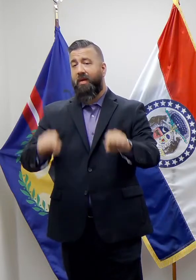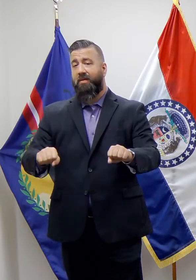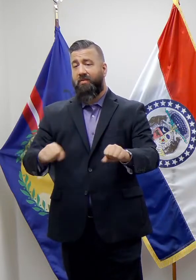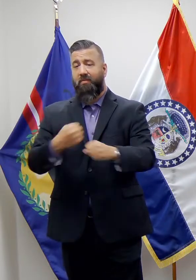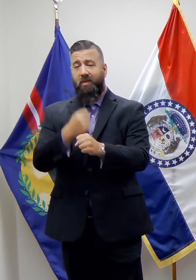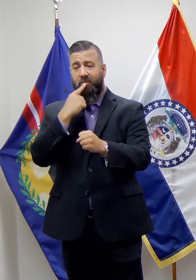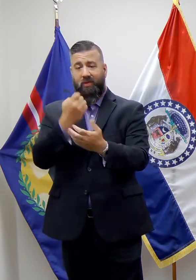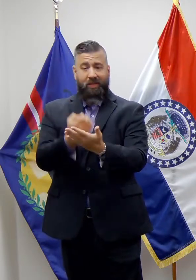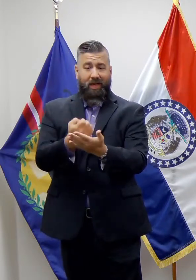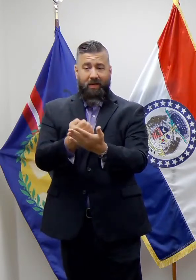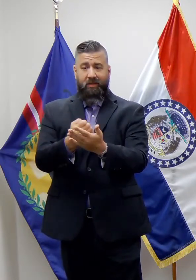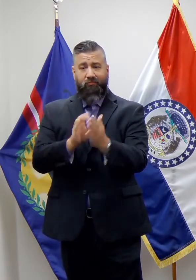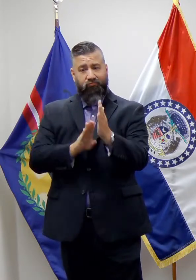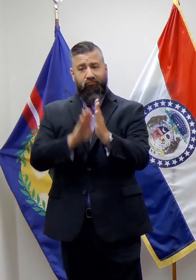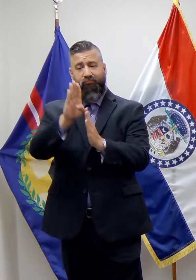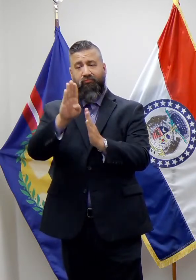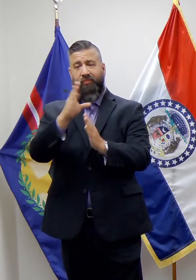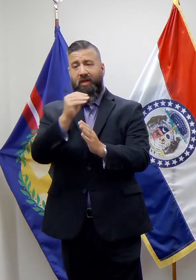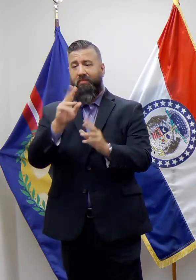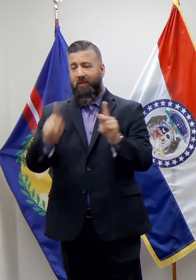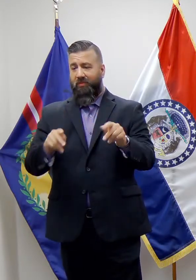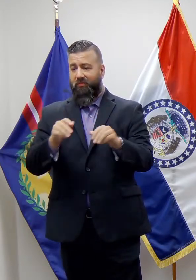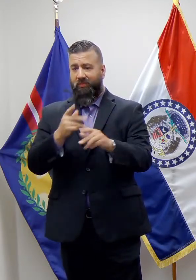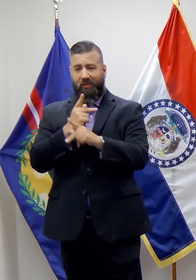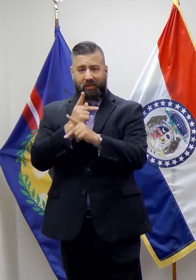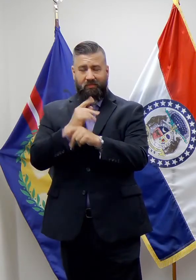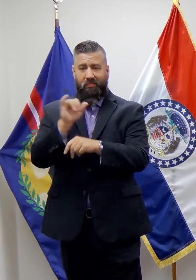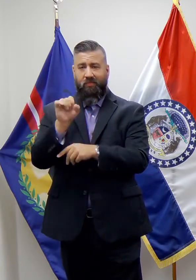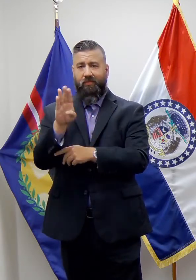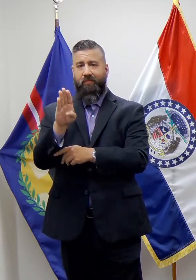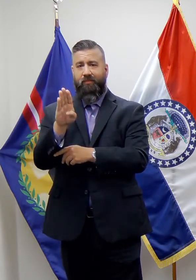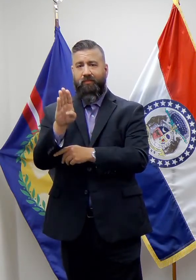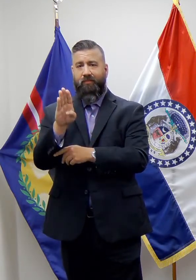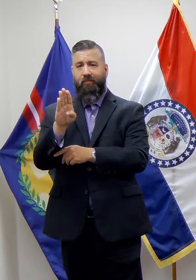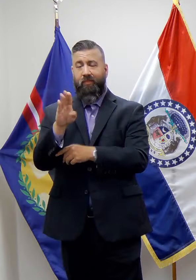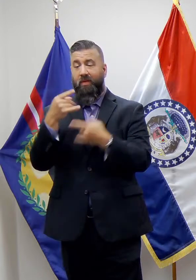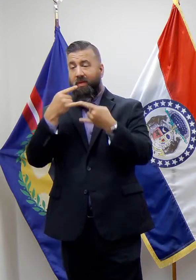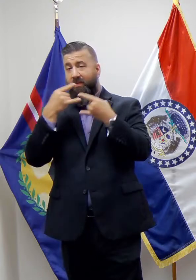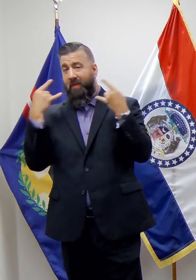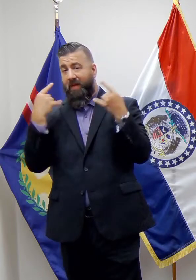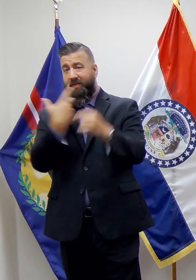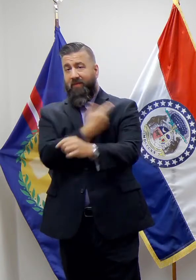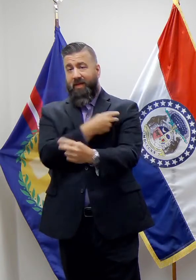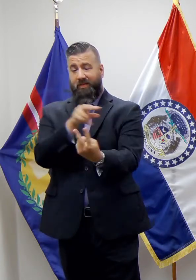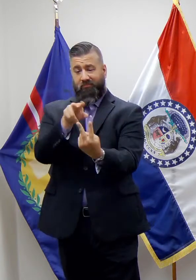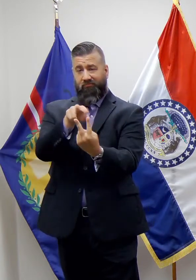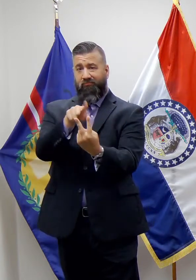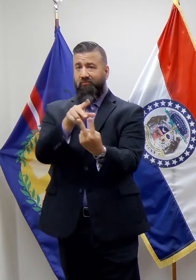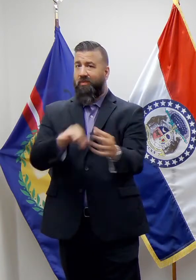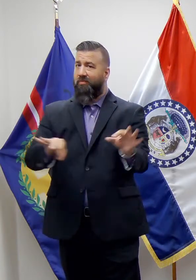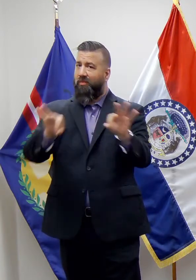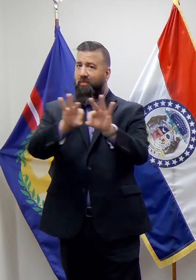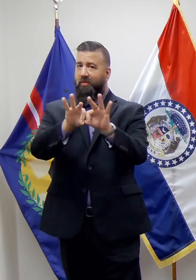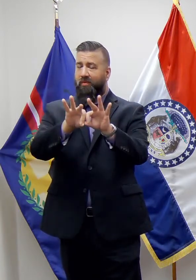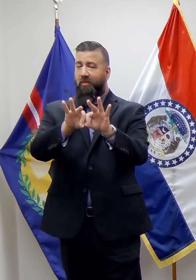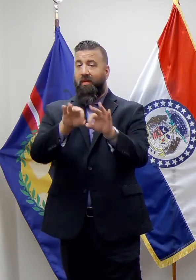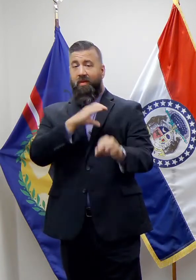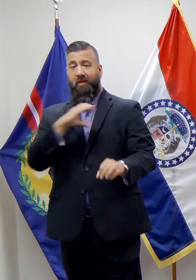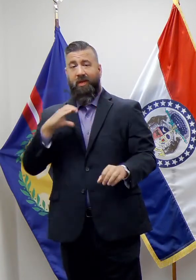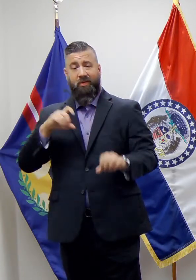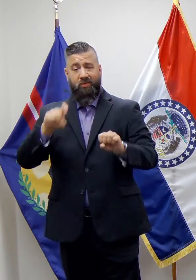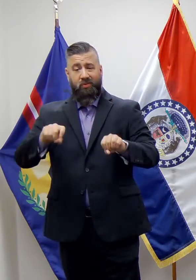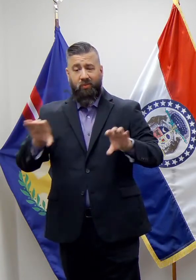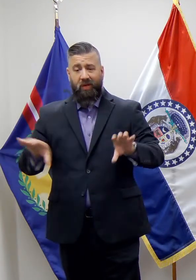people employed. Masks and vaccines are the 1-2 punch in containing the virus, and the council should be doing all it can to